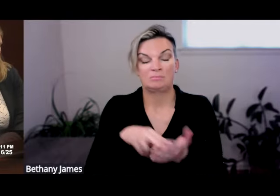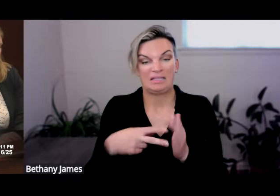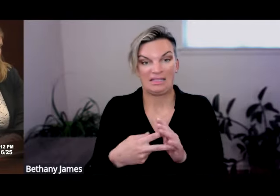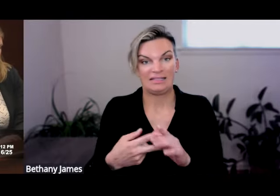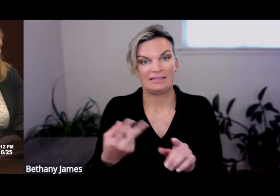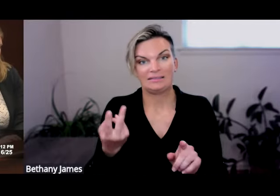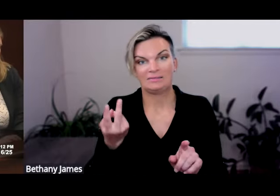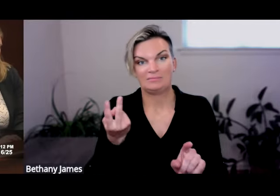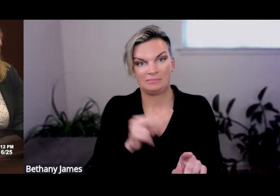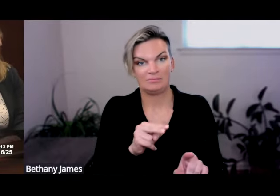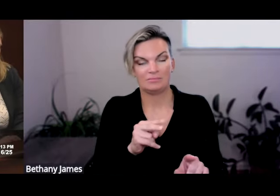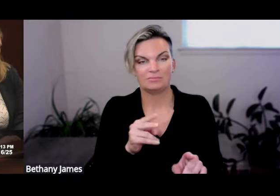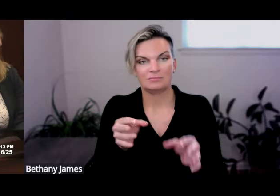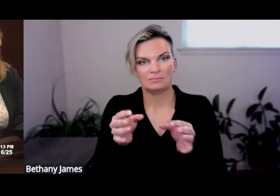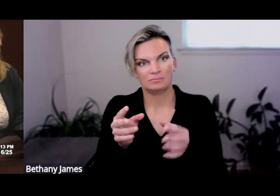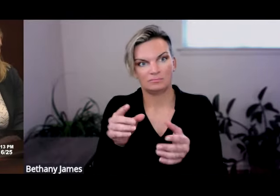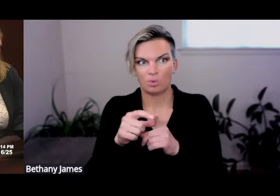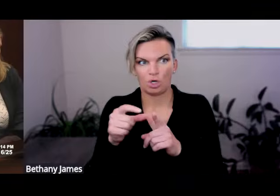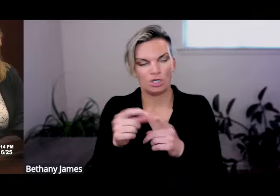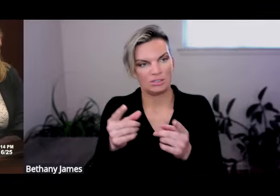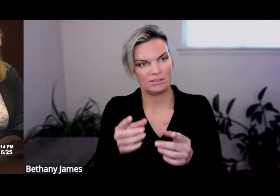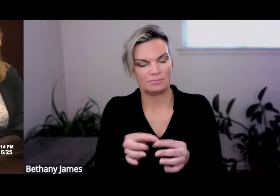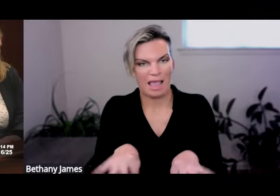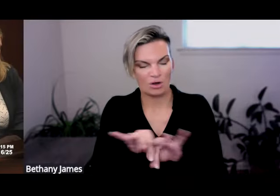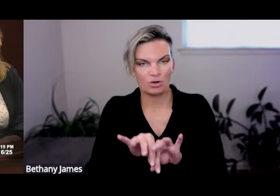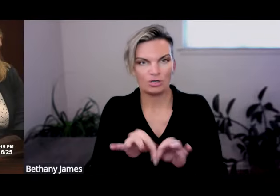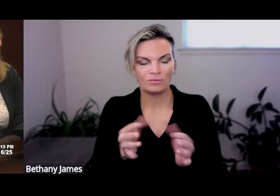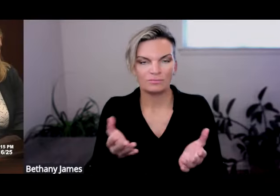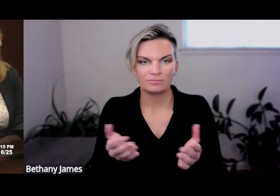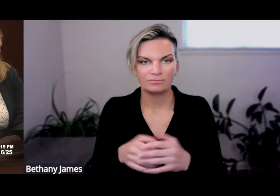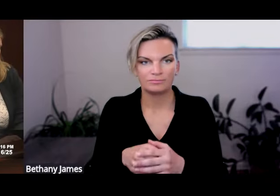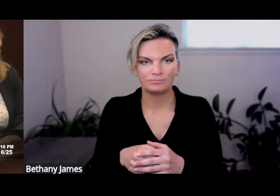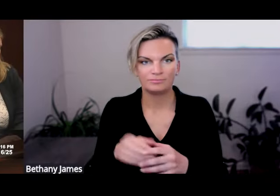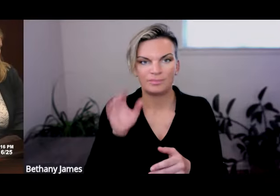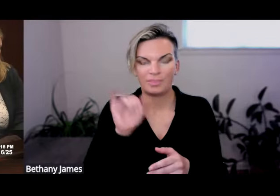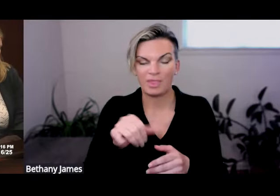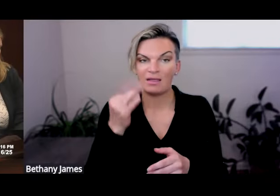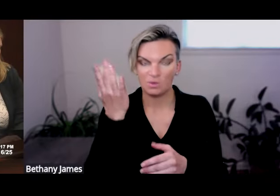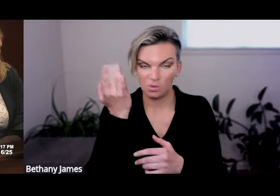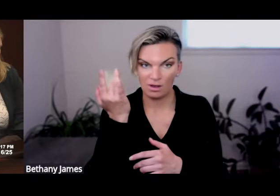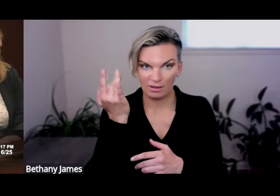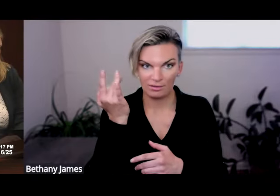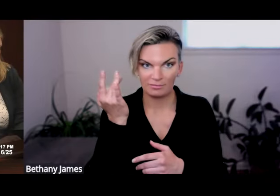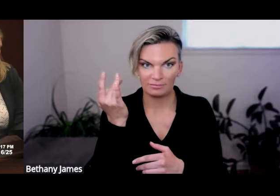mean, words matter, right? Like, so that's in my mind why